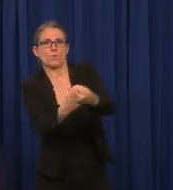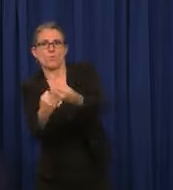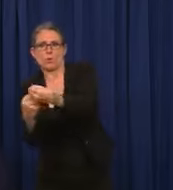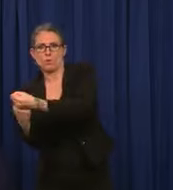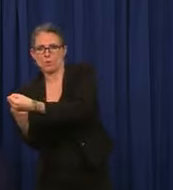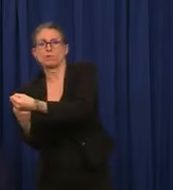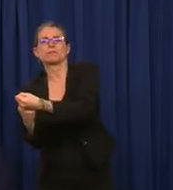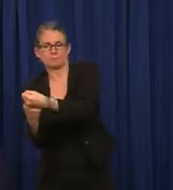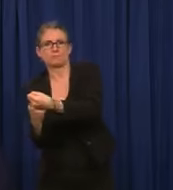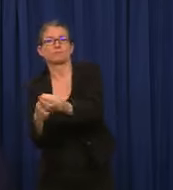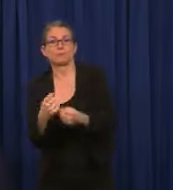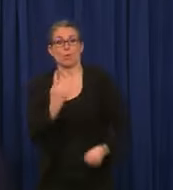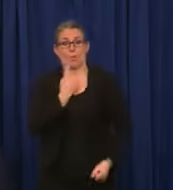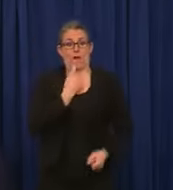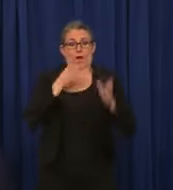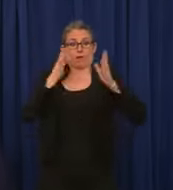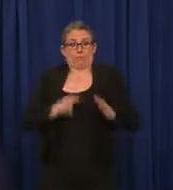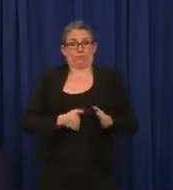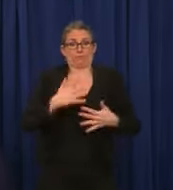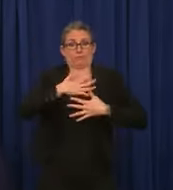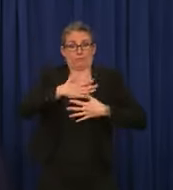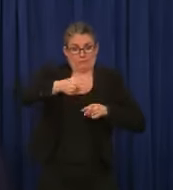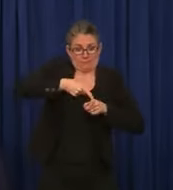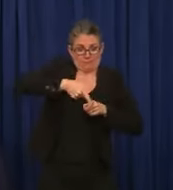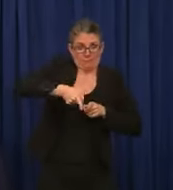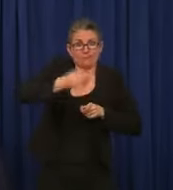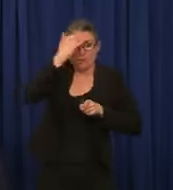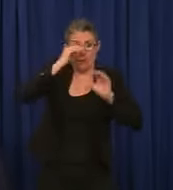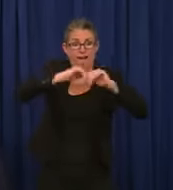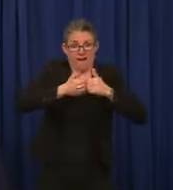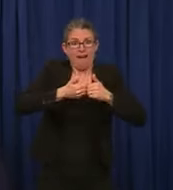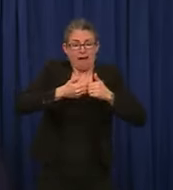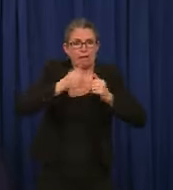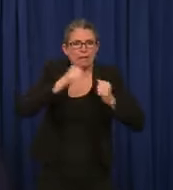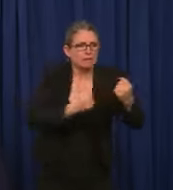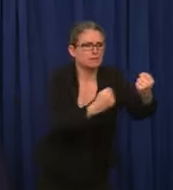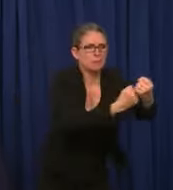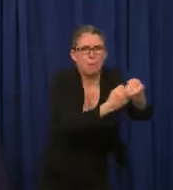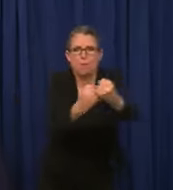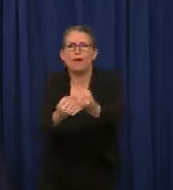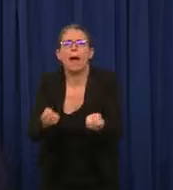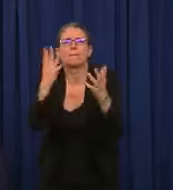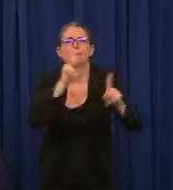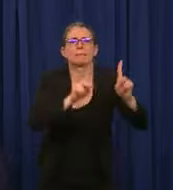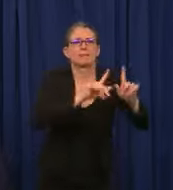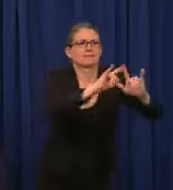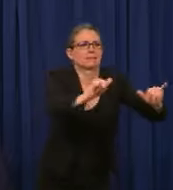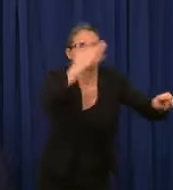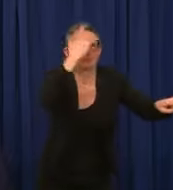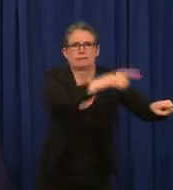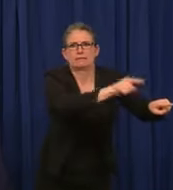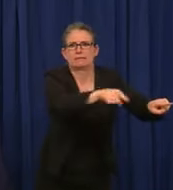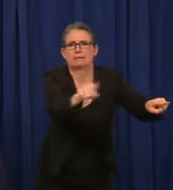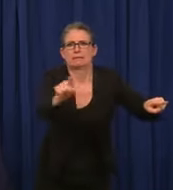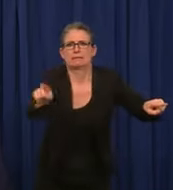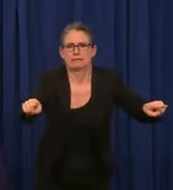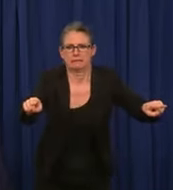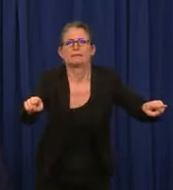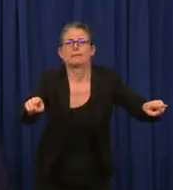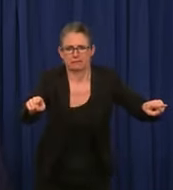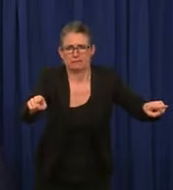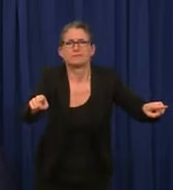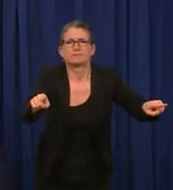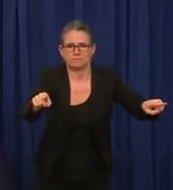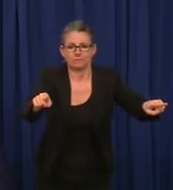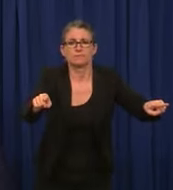So as a result of that, we have asked respiratory technicians to volunteer in the event that they might be needed